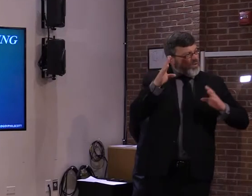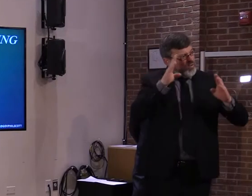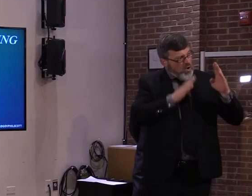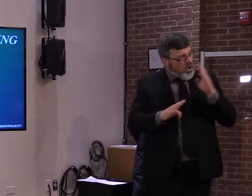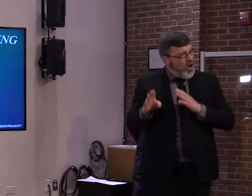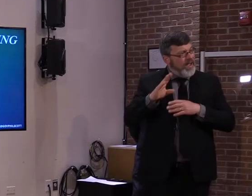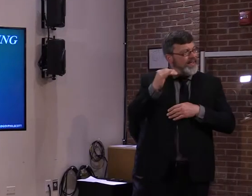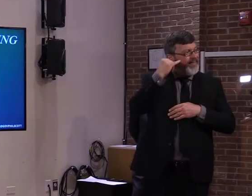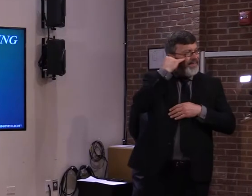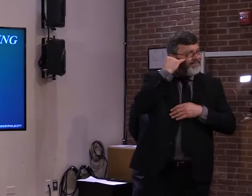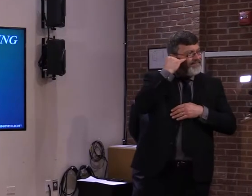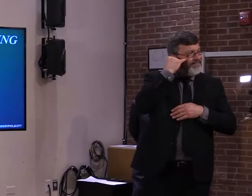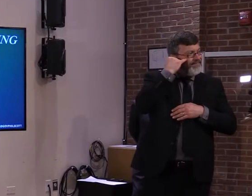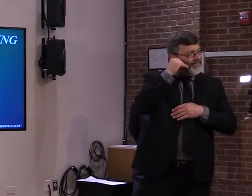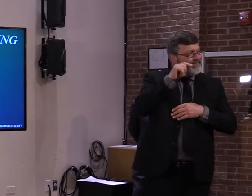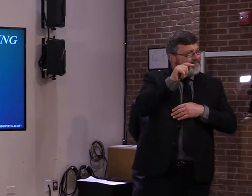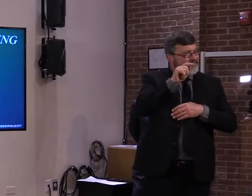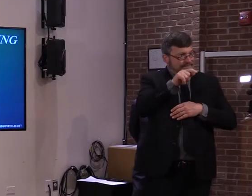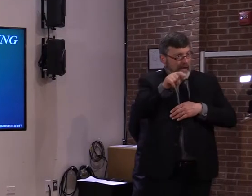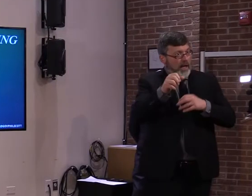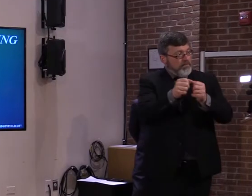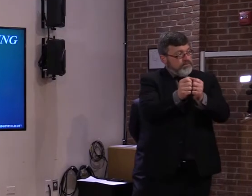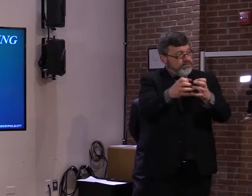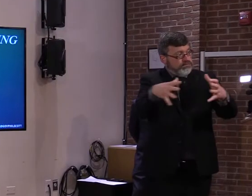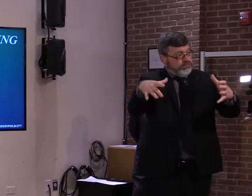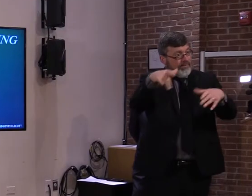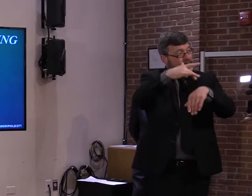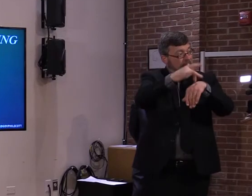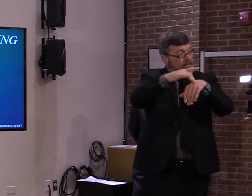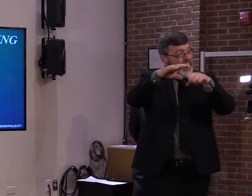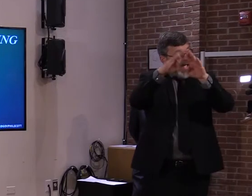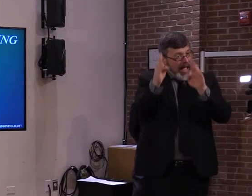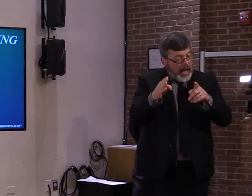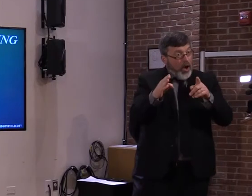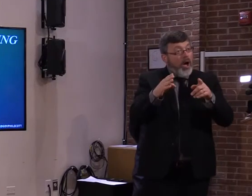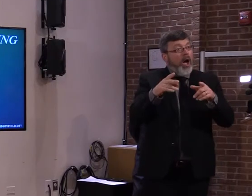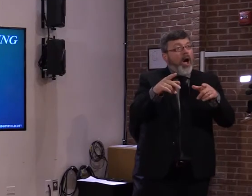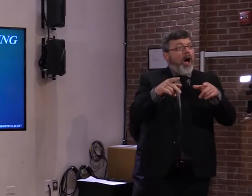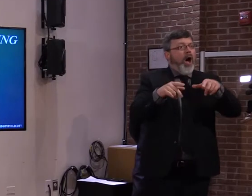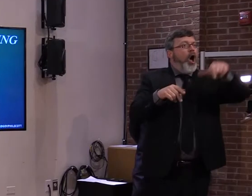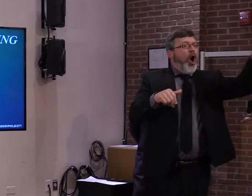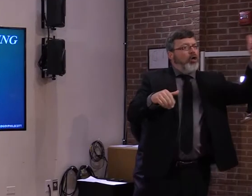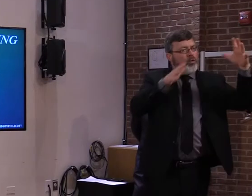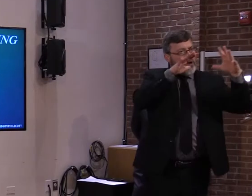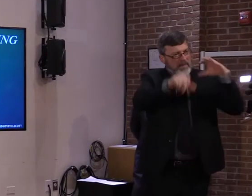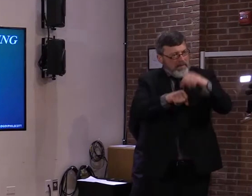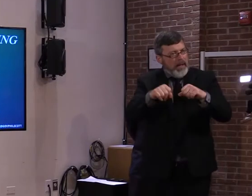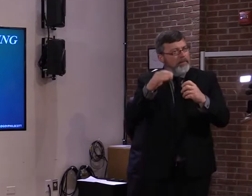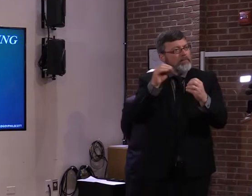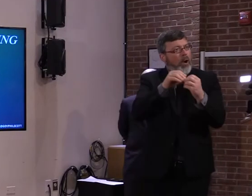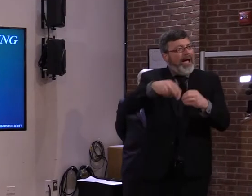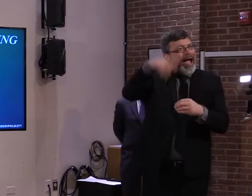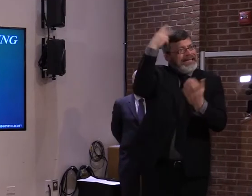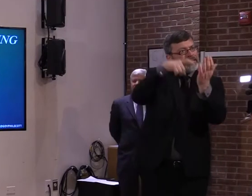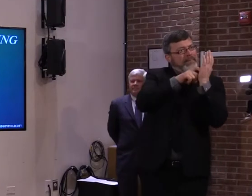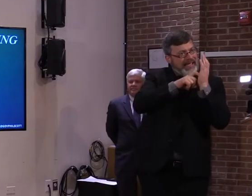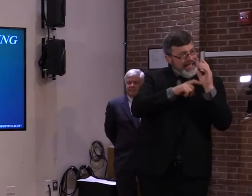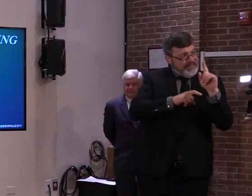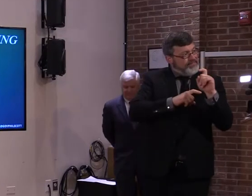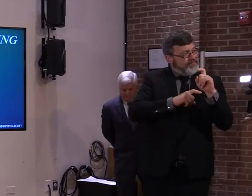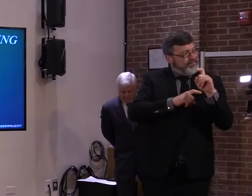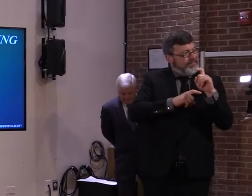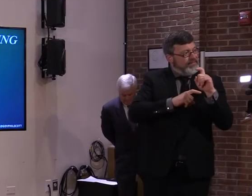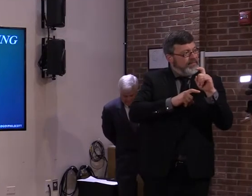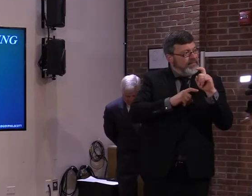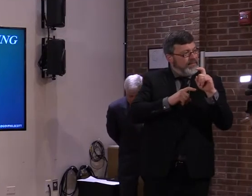actually stimulate demand along the idea of if you build it, they will come, either because